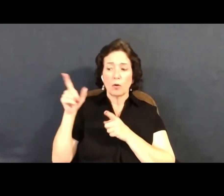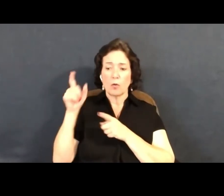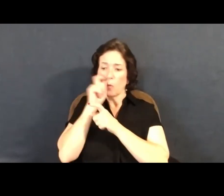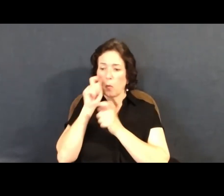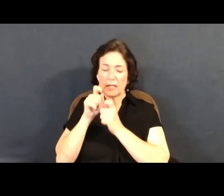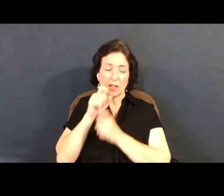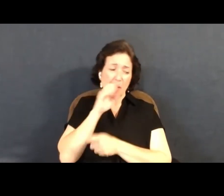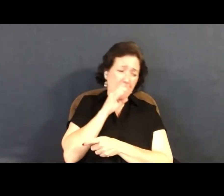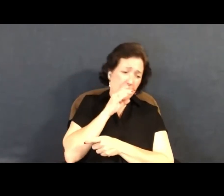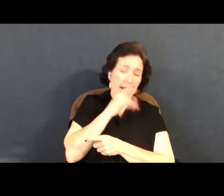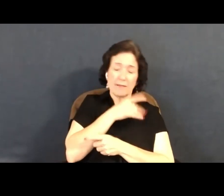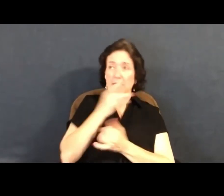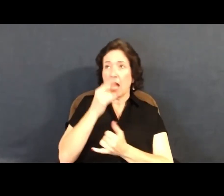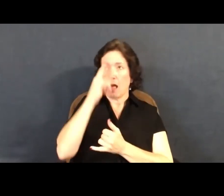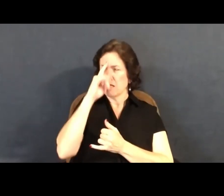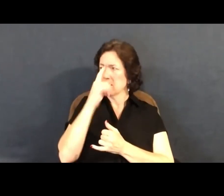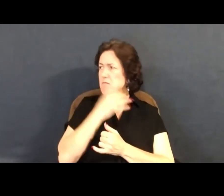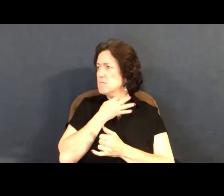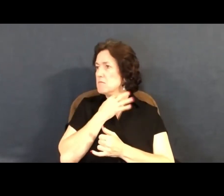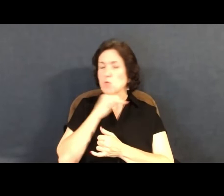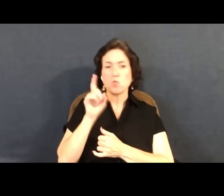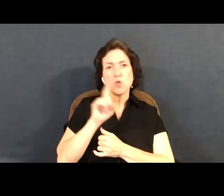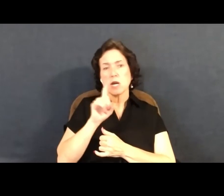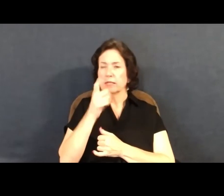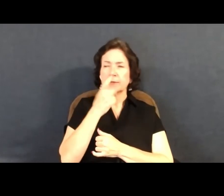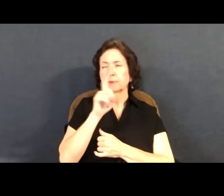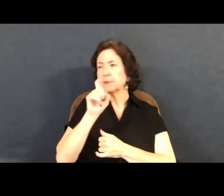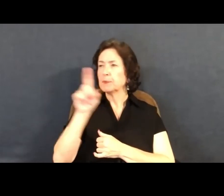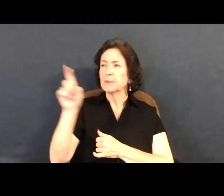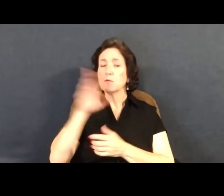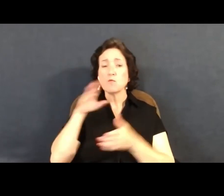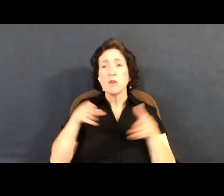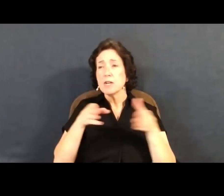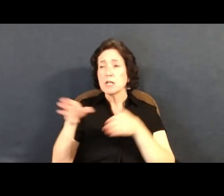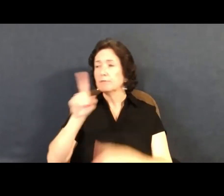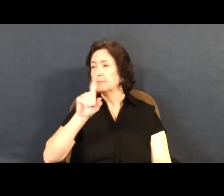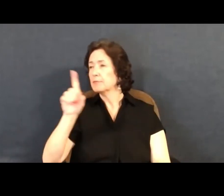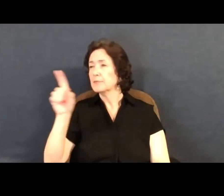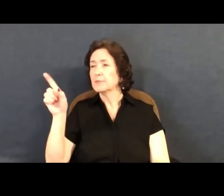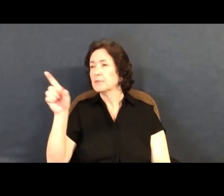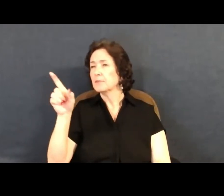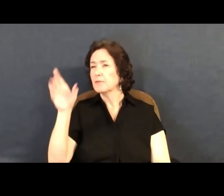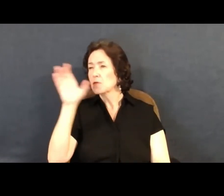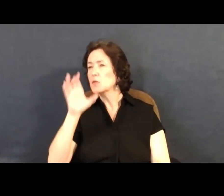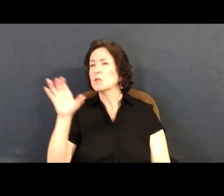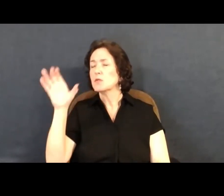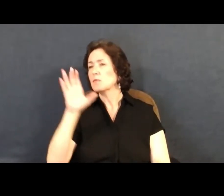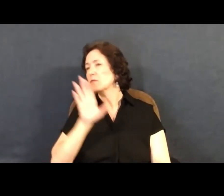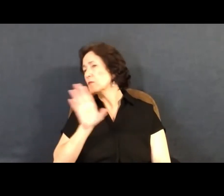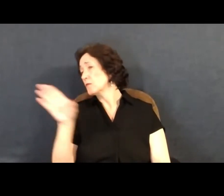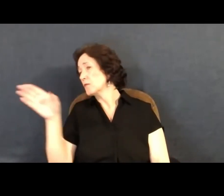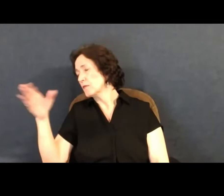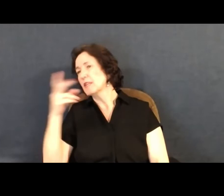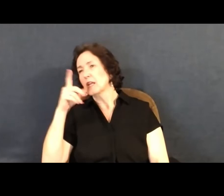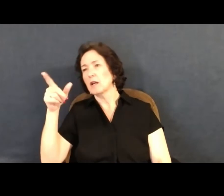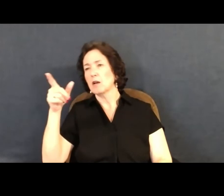from. He received it earlier and earlier each day until one day he rounded the bend and that stream opened to a